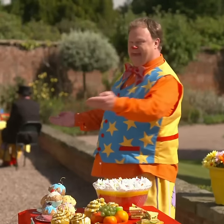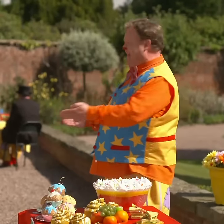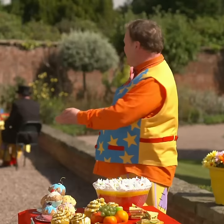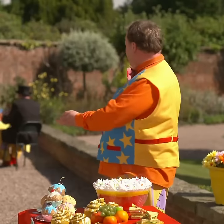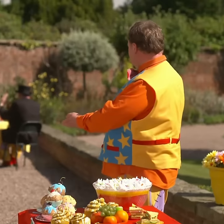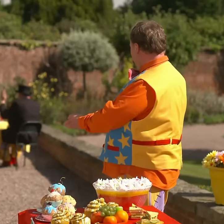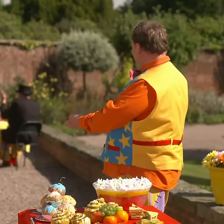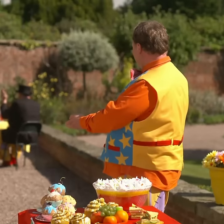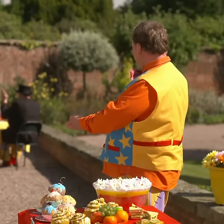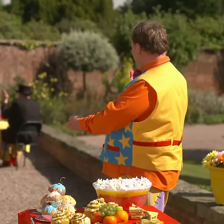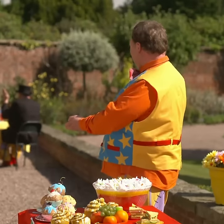here.